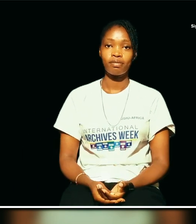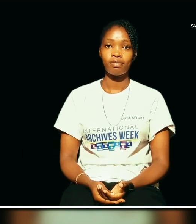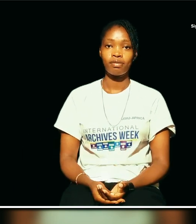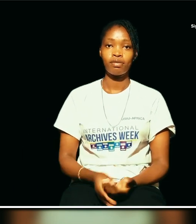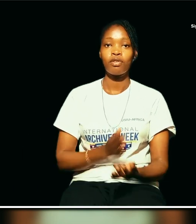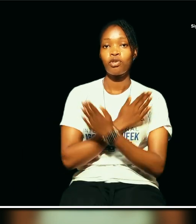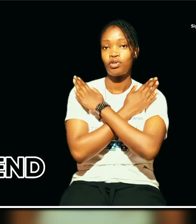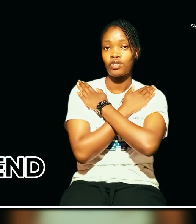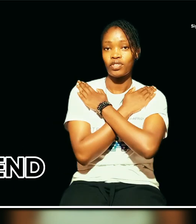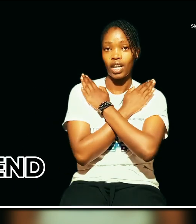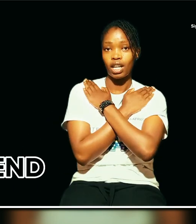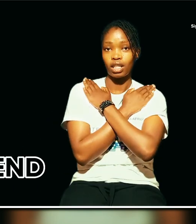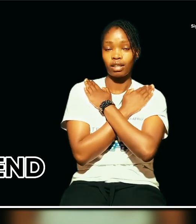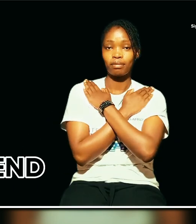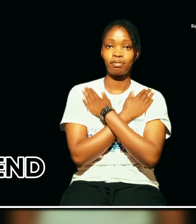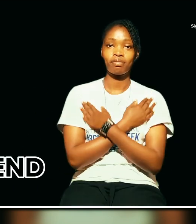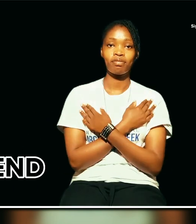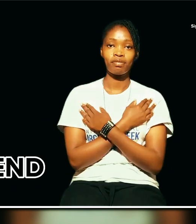friend,